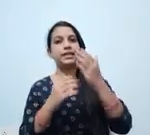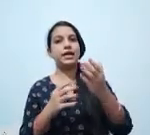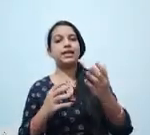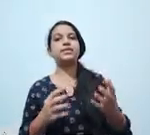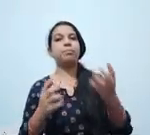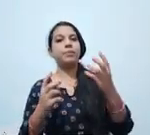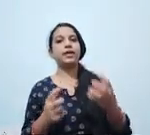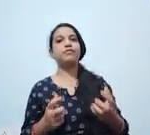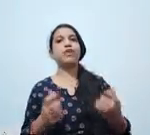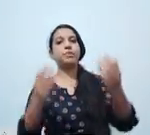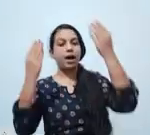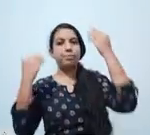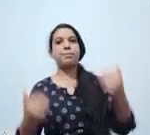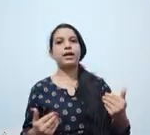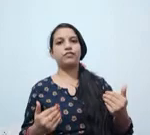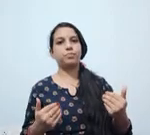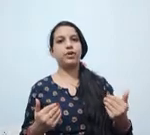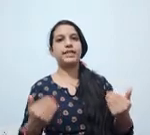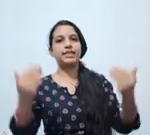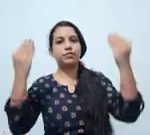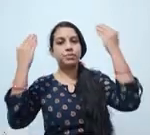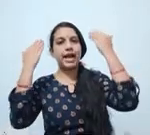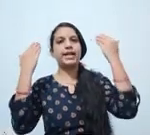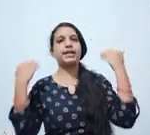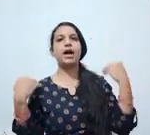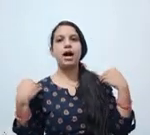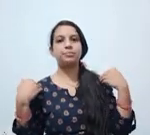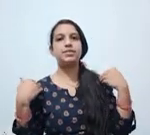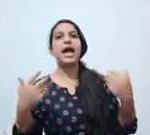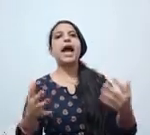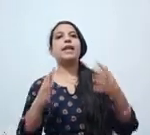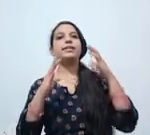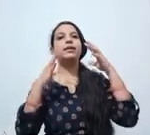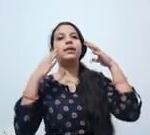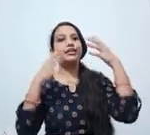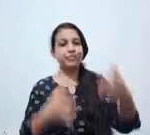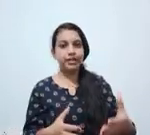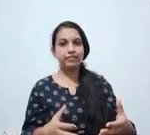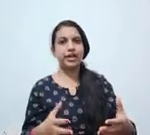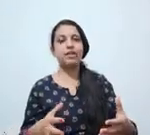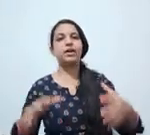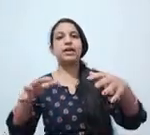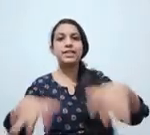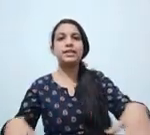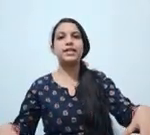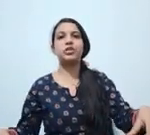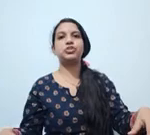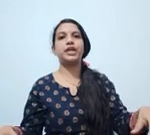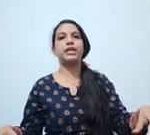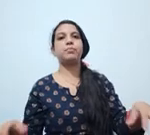collects the blood from the upper part of the body, that is from the head and the arms, and the inferior vena cava collects the deoxygenated blood from